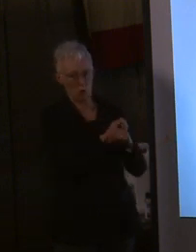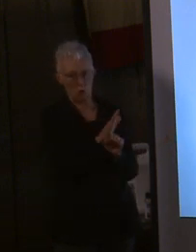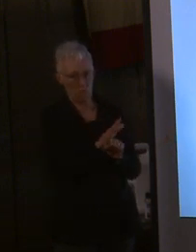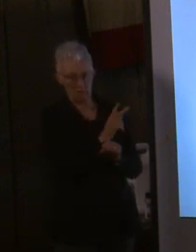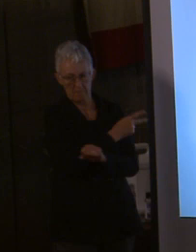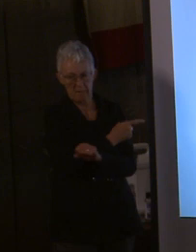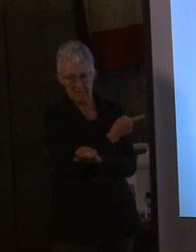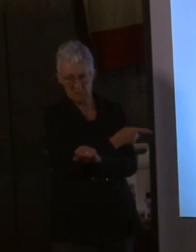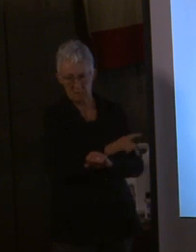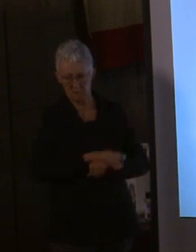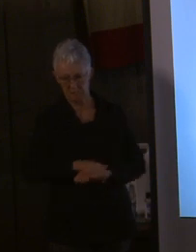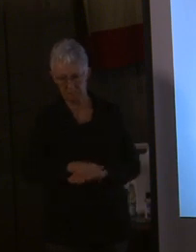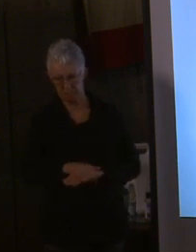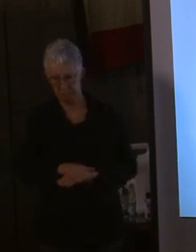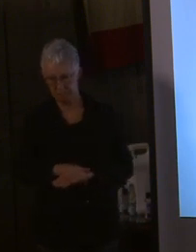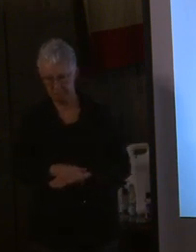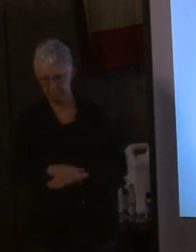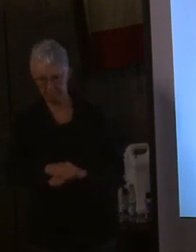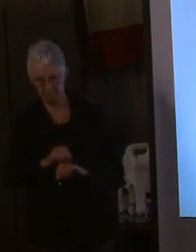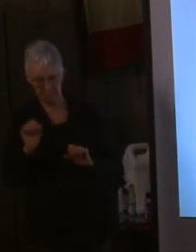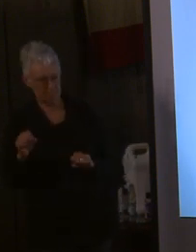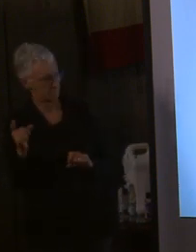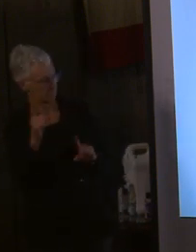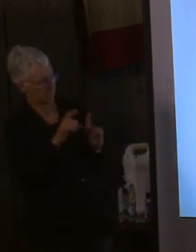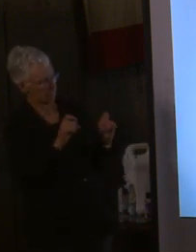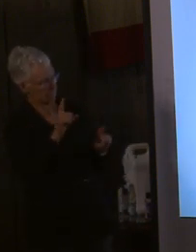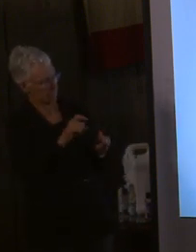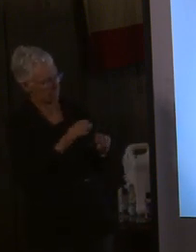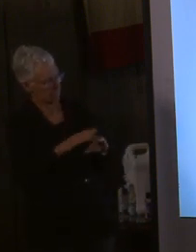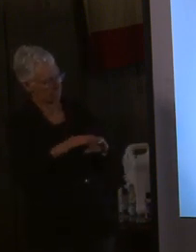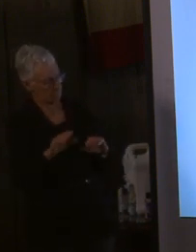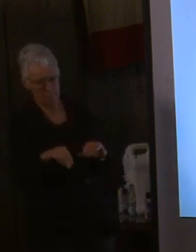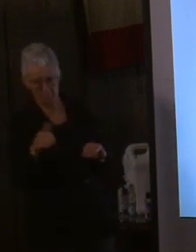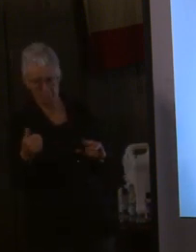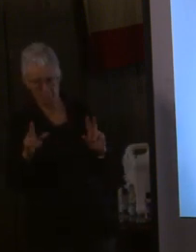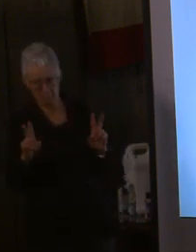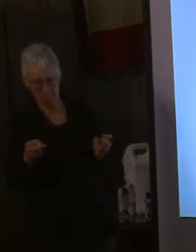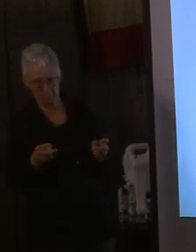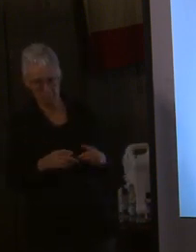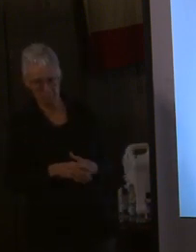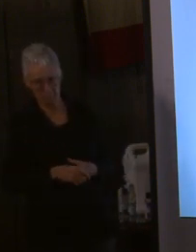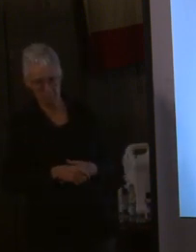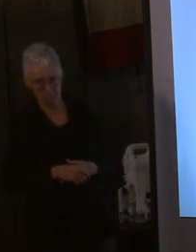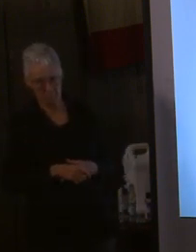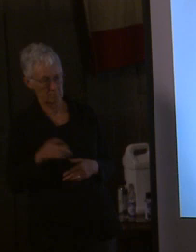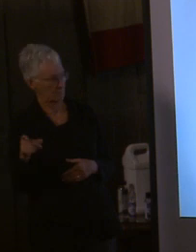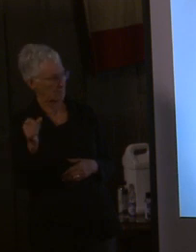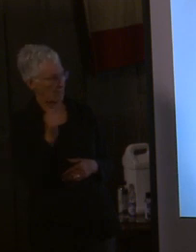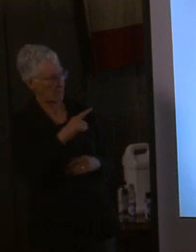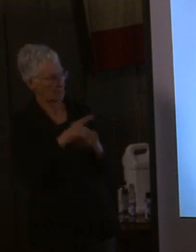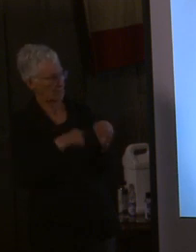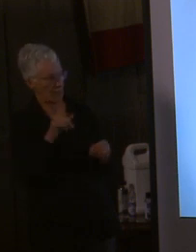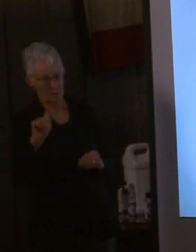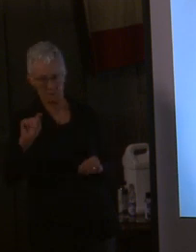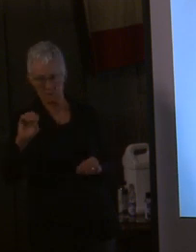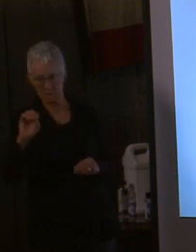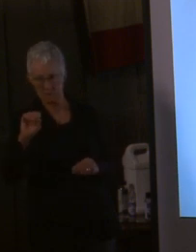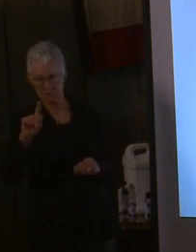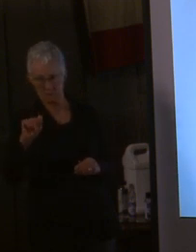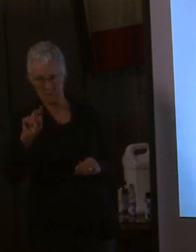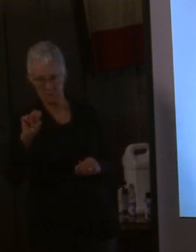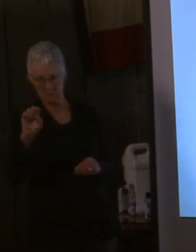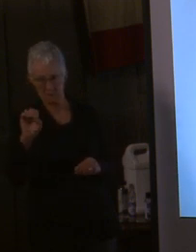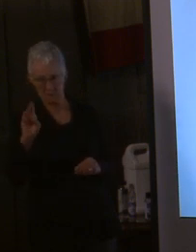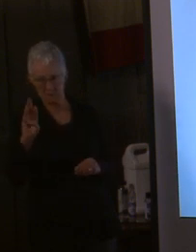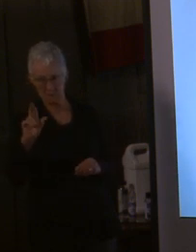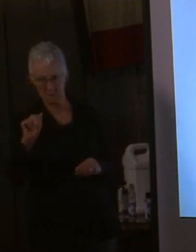Paul, Can we ask some questions on some other issues? you want to move on to other topics? Well, I was gonna ask about Test Nebraska. Sure, Test Nebraska. So I